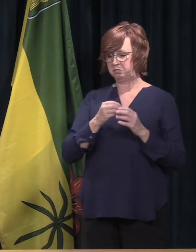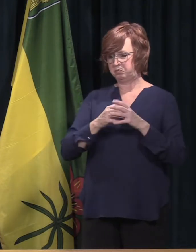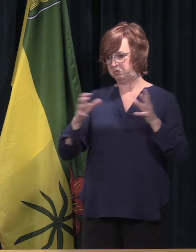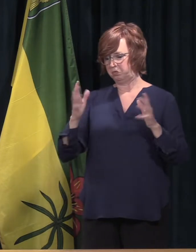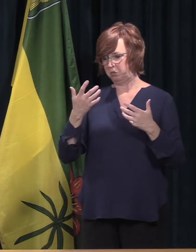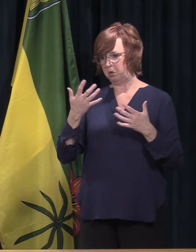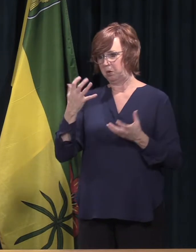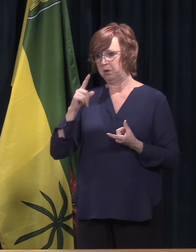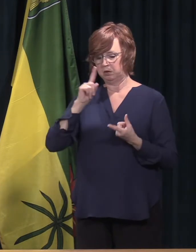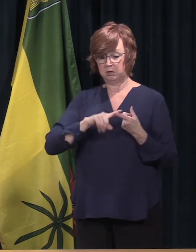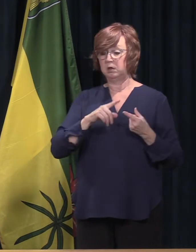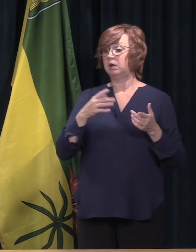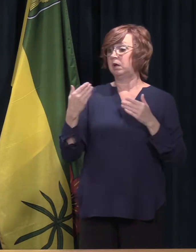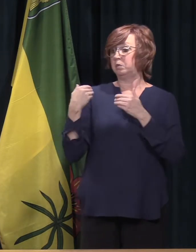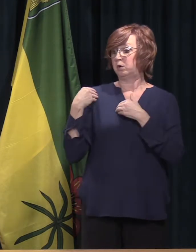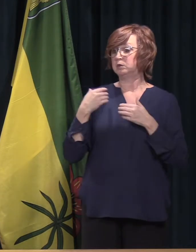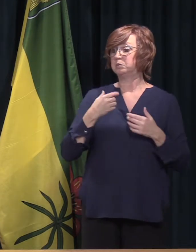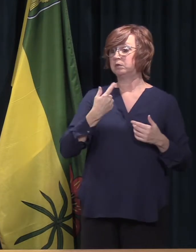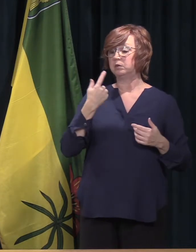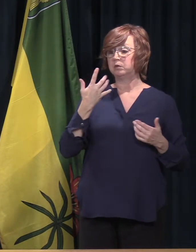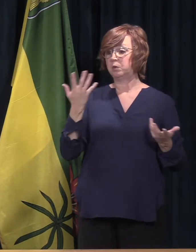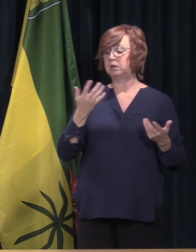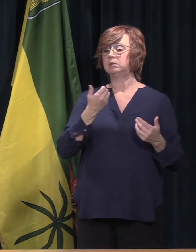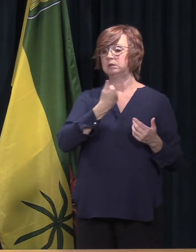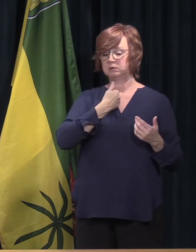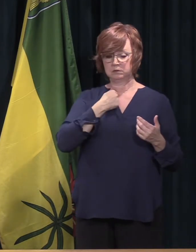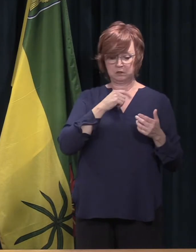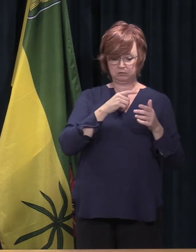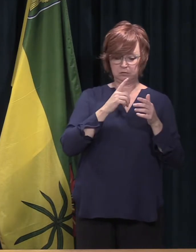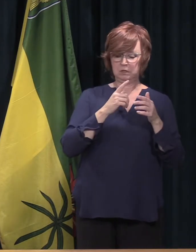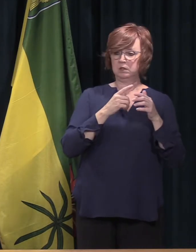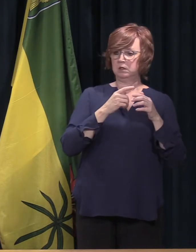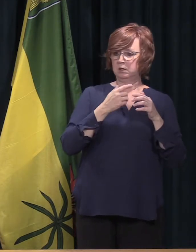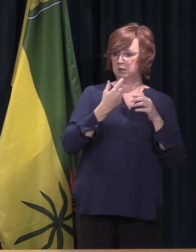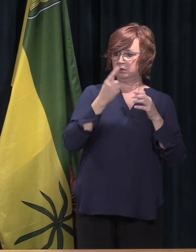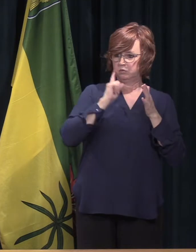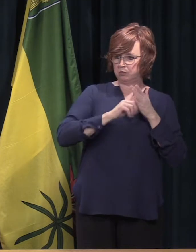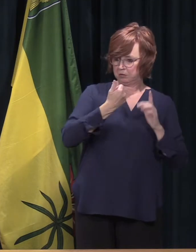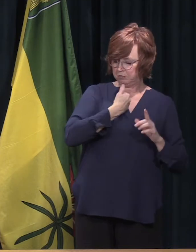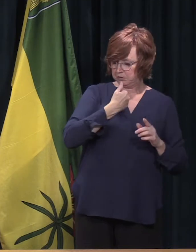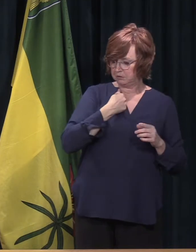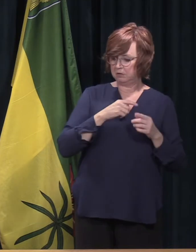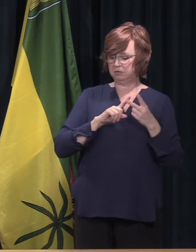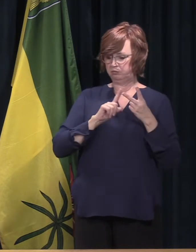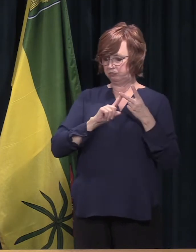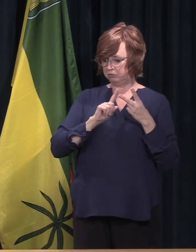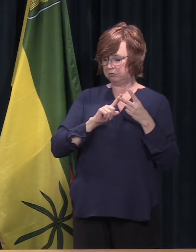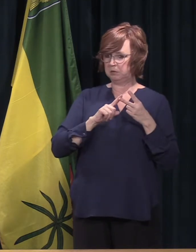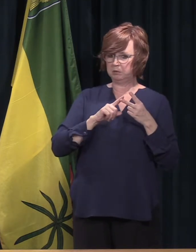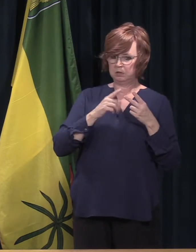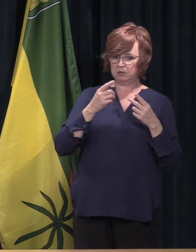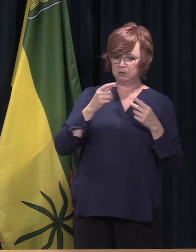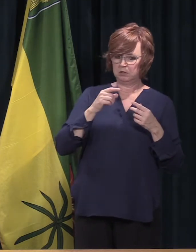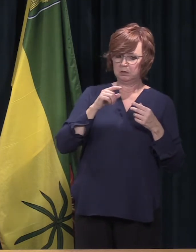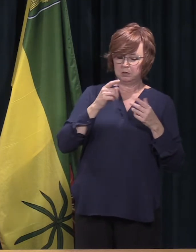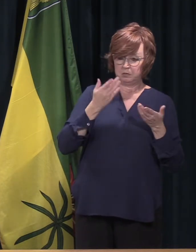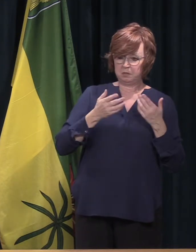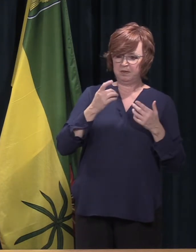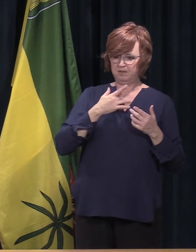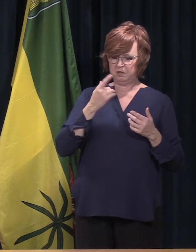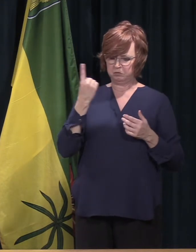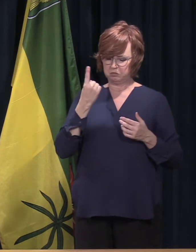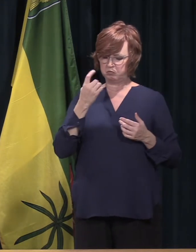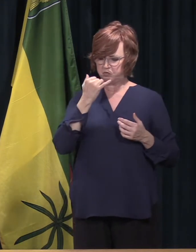symptomatic, seek testing if required, otherwise stay home. And if you're fine in a few days, it may be COVID-19, maybe something